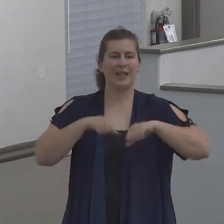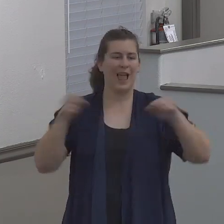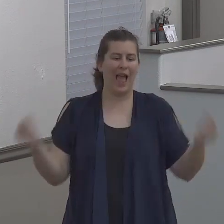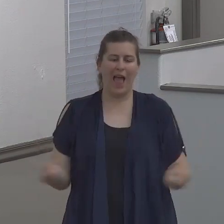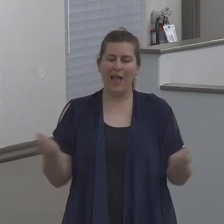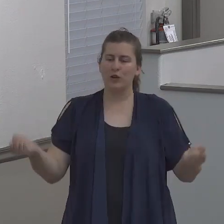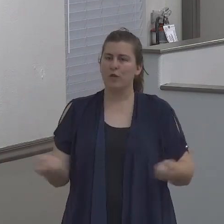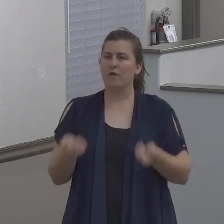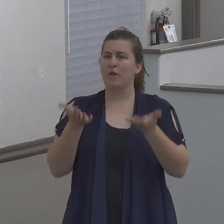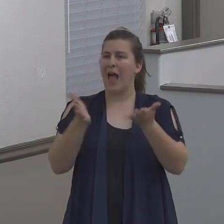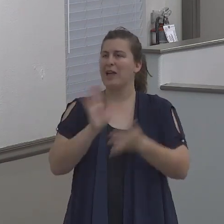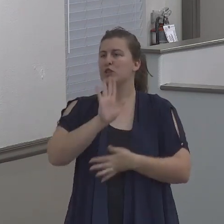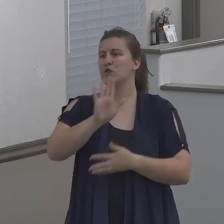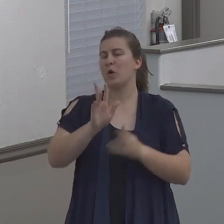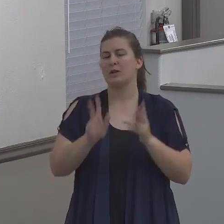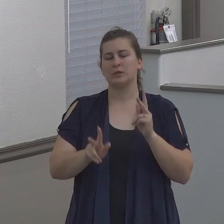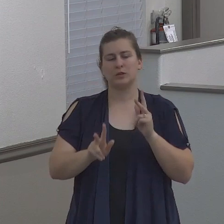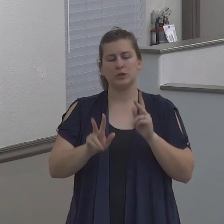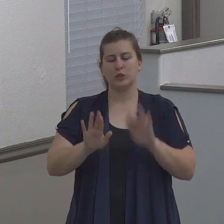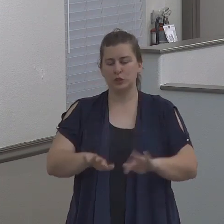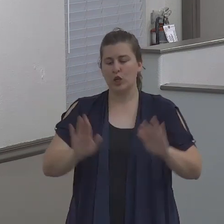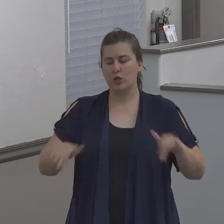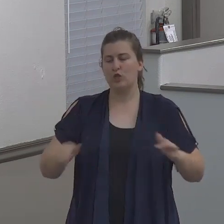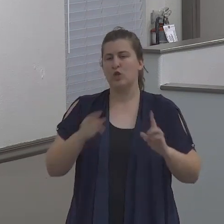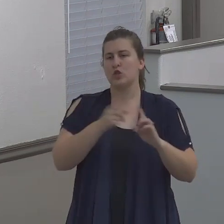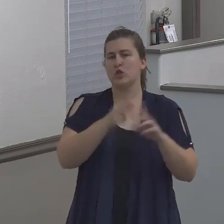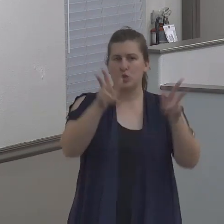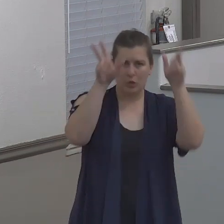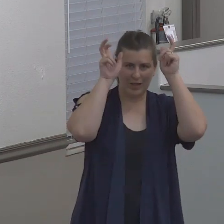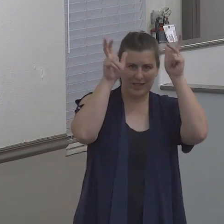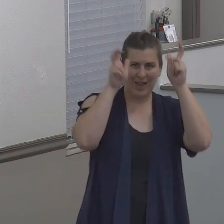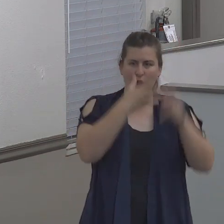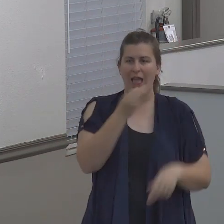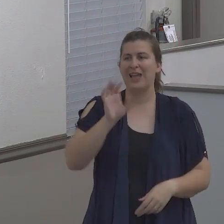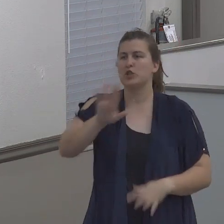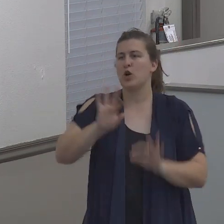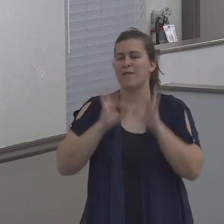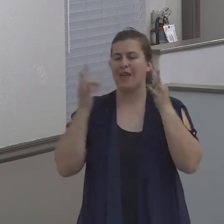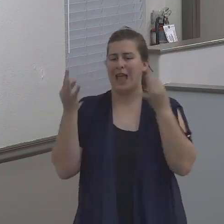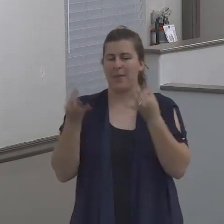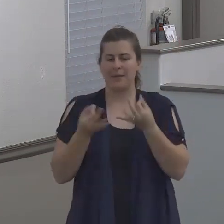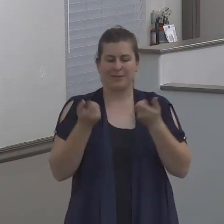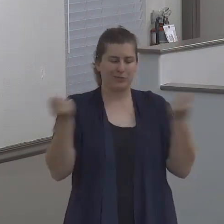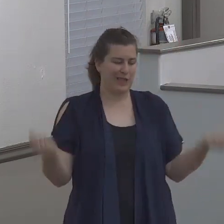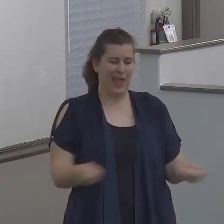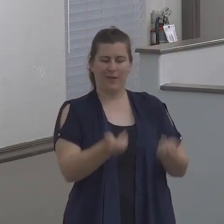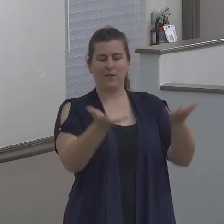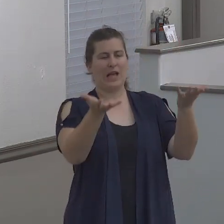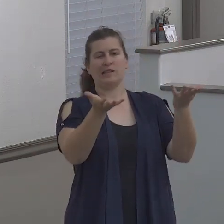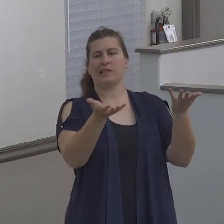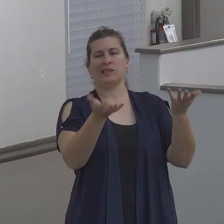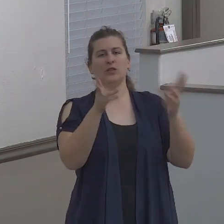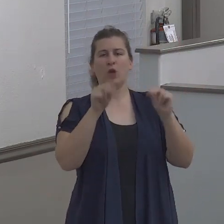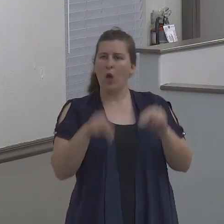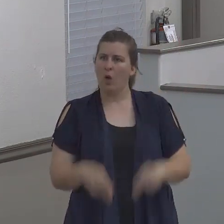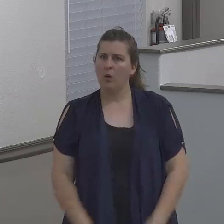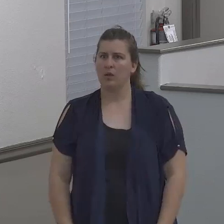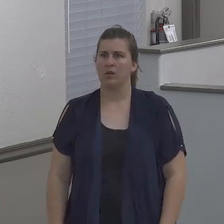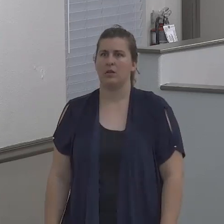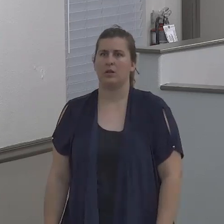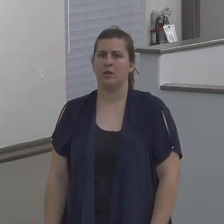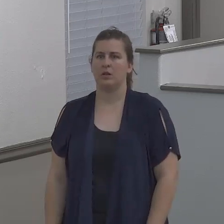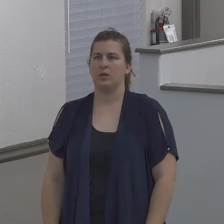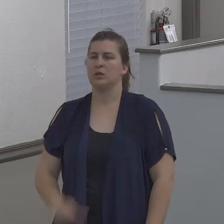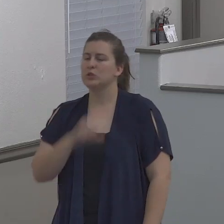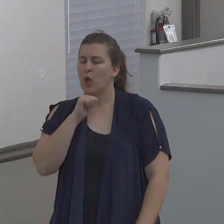Don't sacrifice your children to the devil. Don't sacrifice your whole family to the